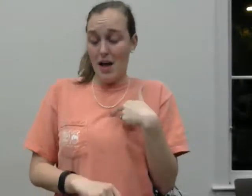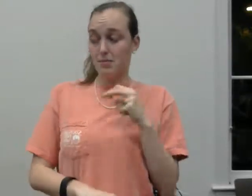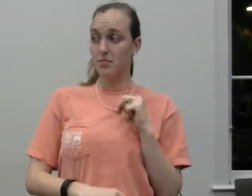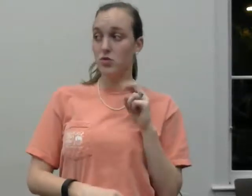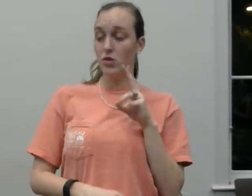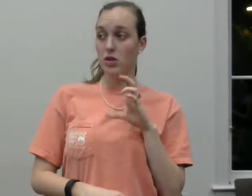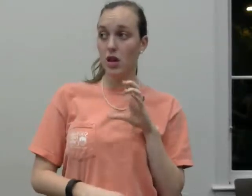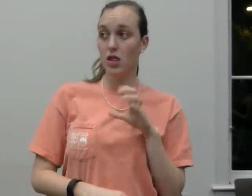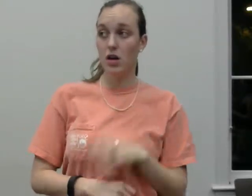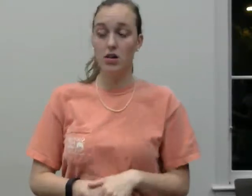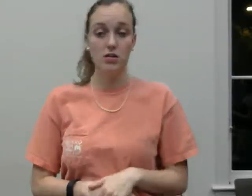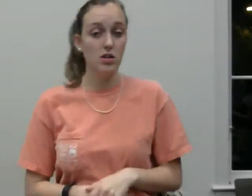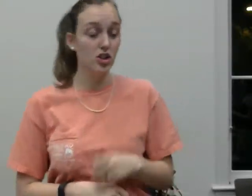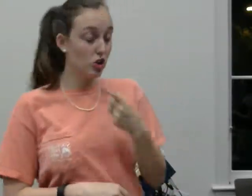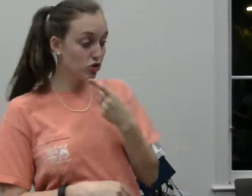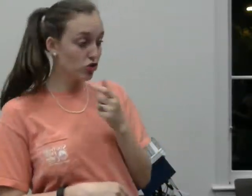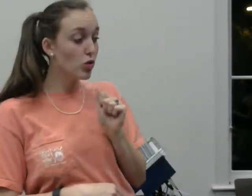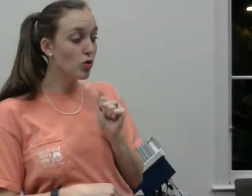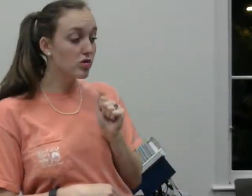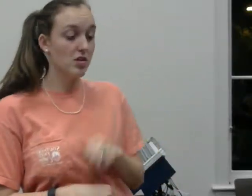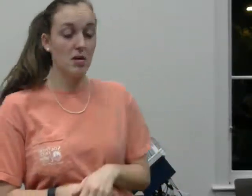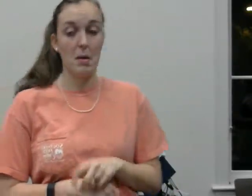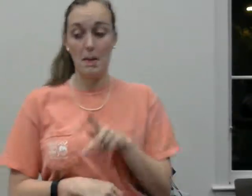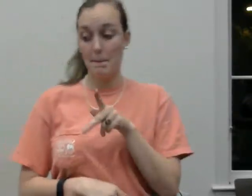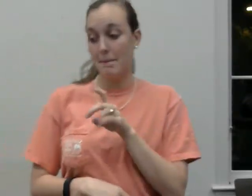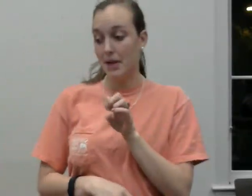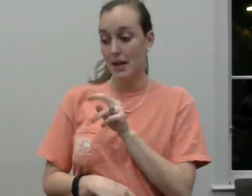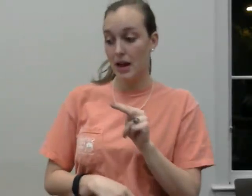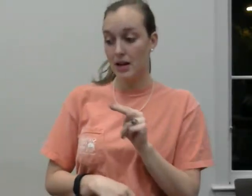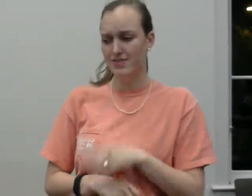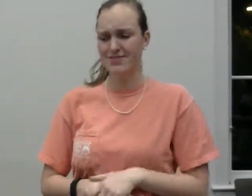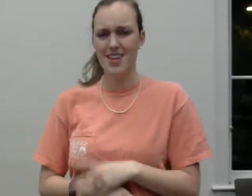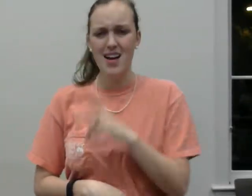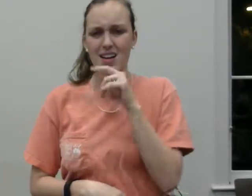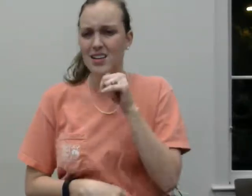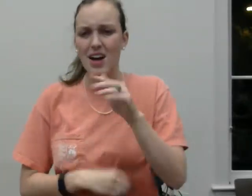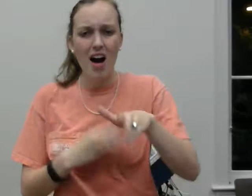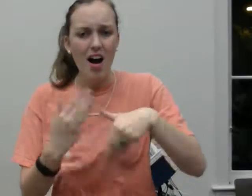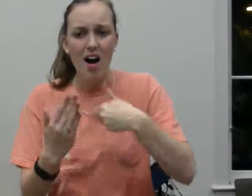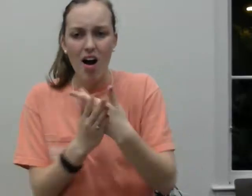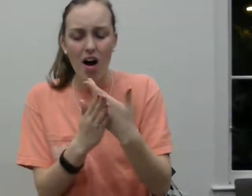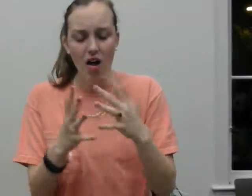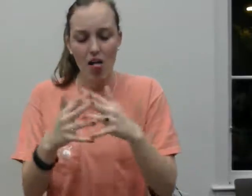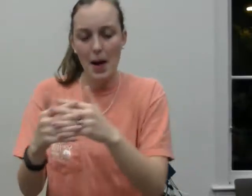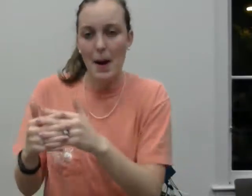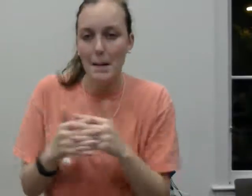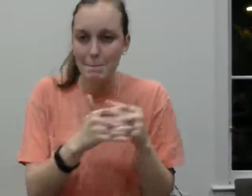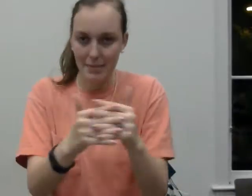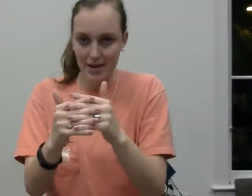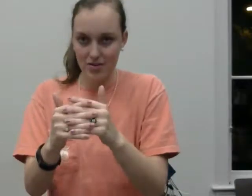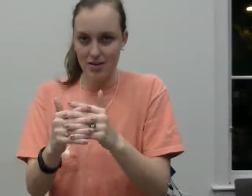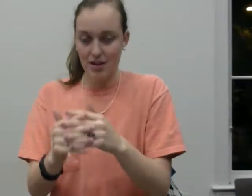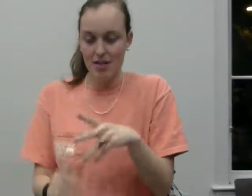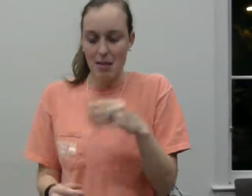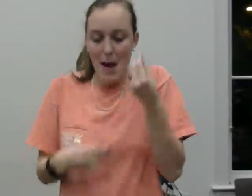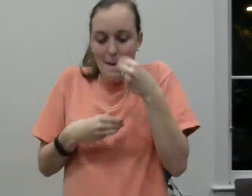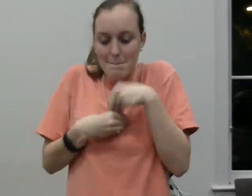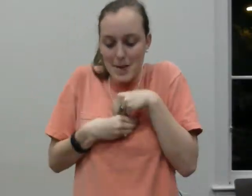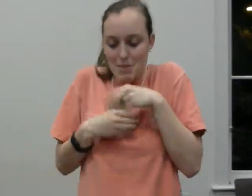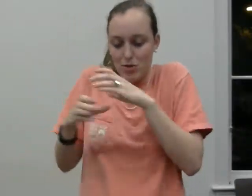from Pennsylvania, I'm a Pennsylvanian. They don't view themselves, all of them, as American. They view themselves as a member of an individual colony.